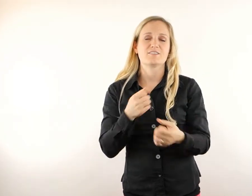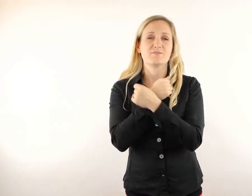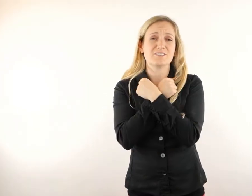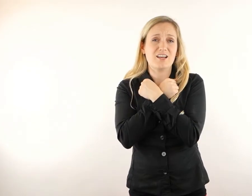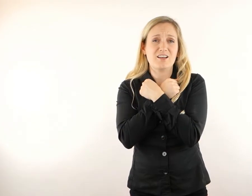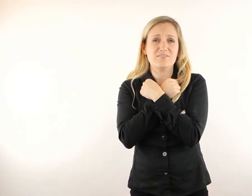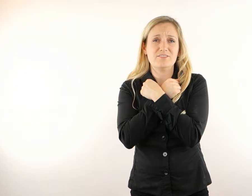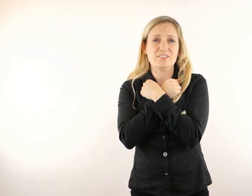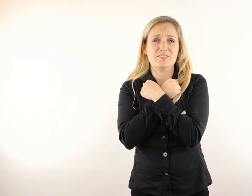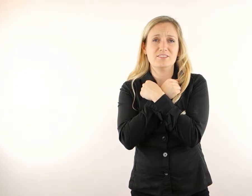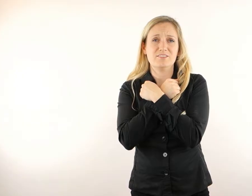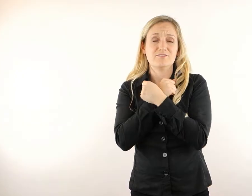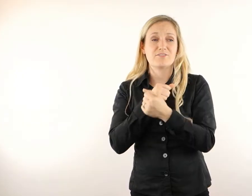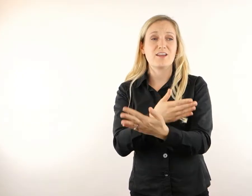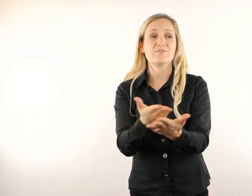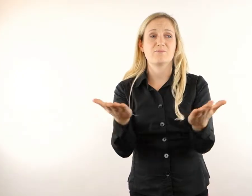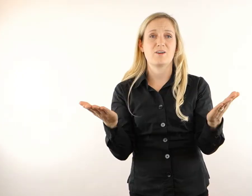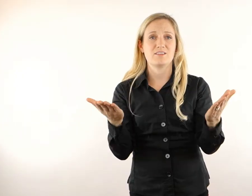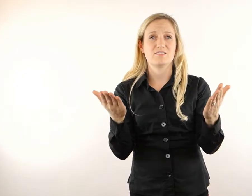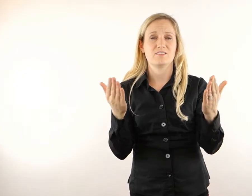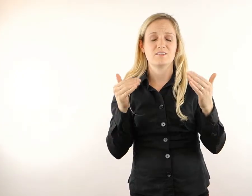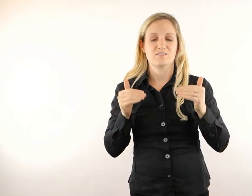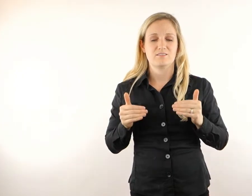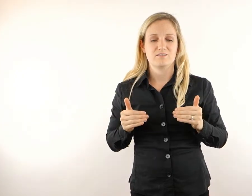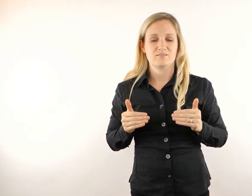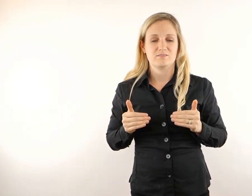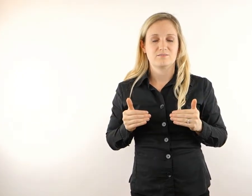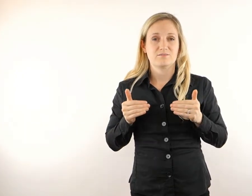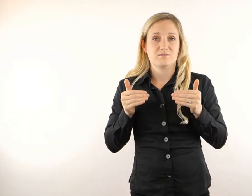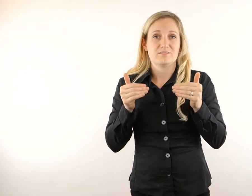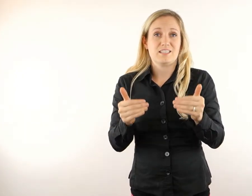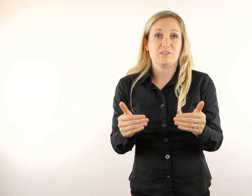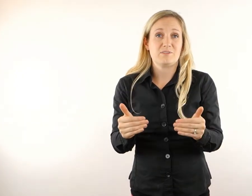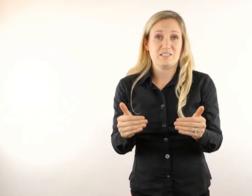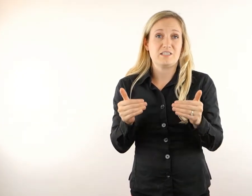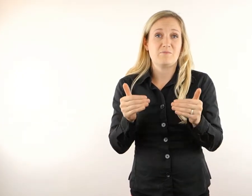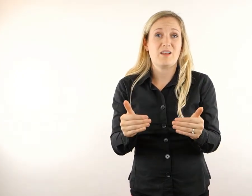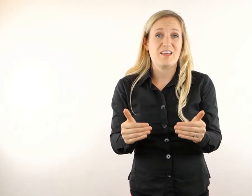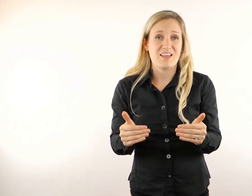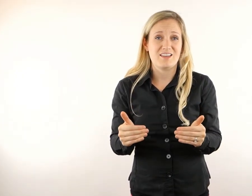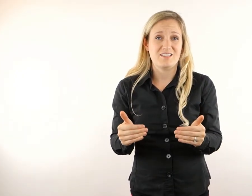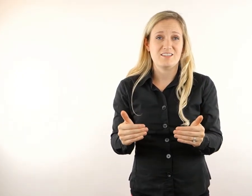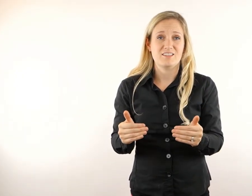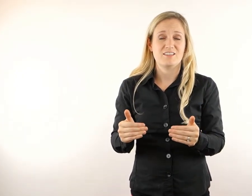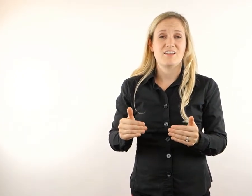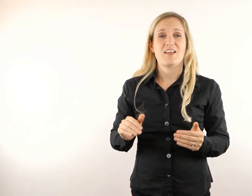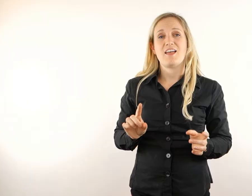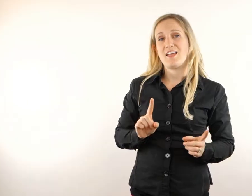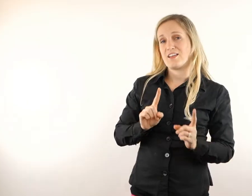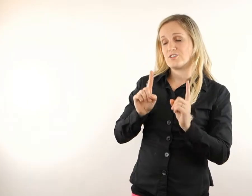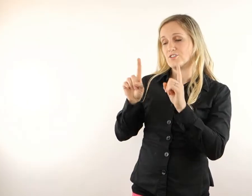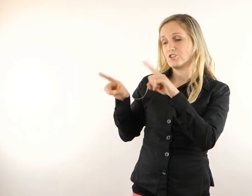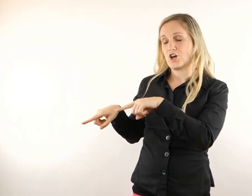So love for everyone is like the reason he went ahead and